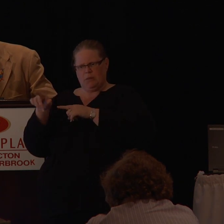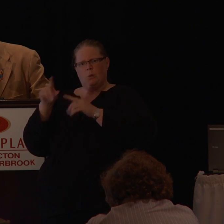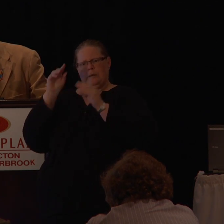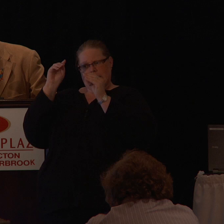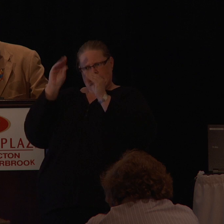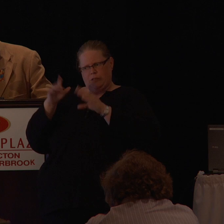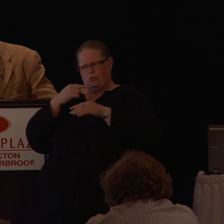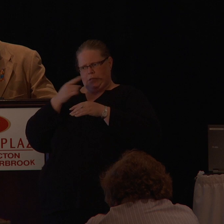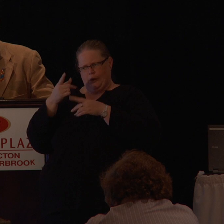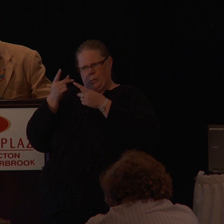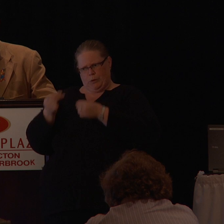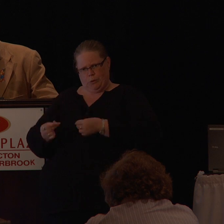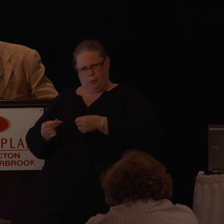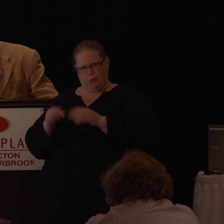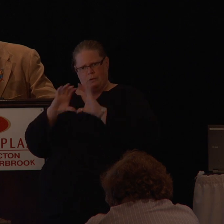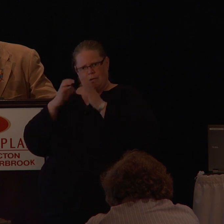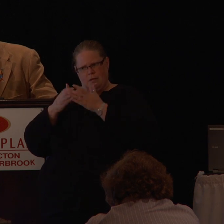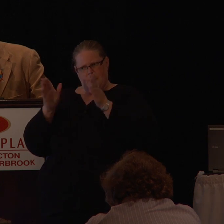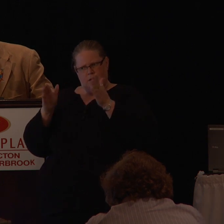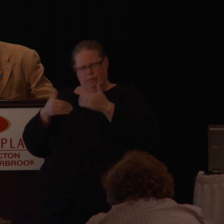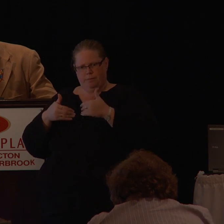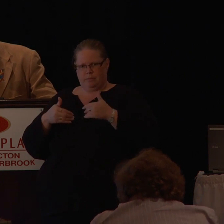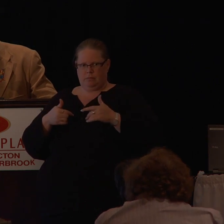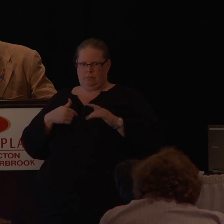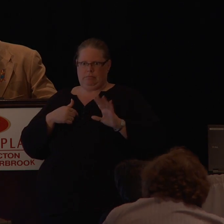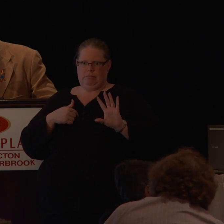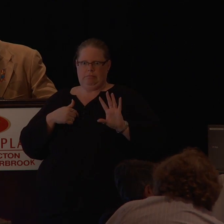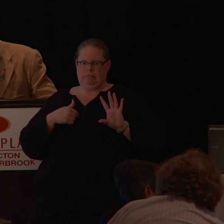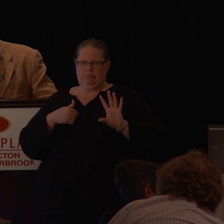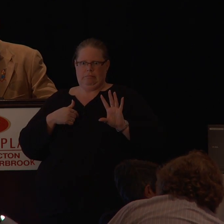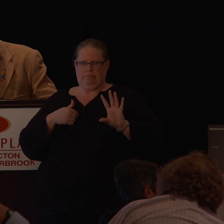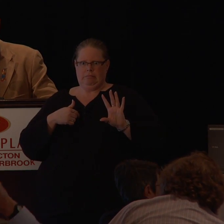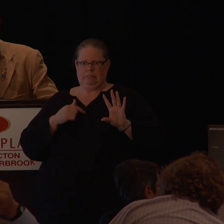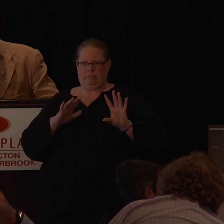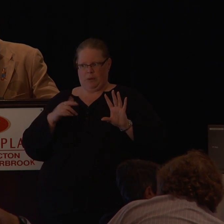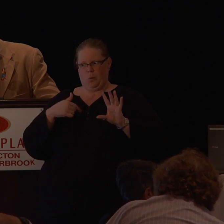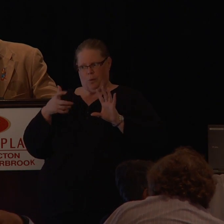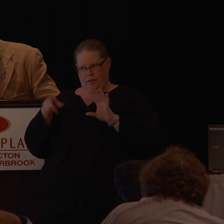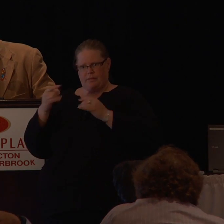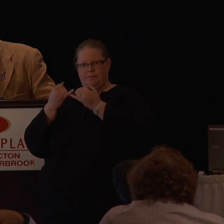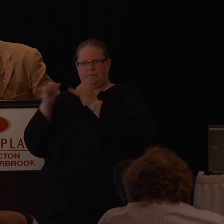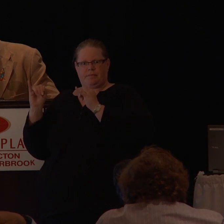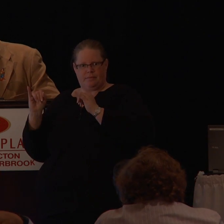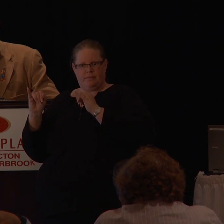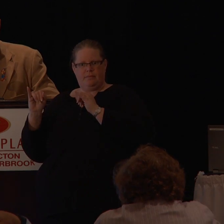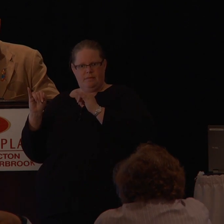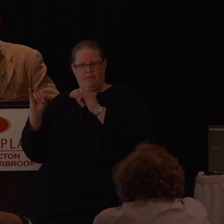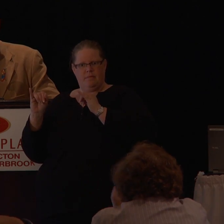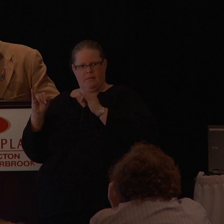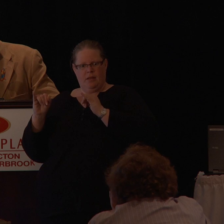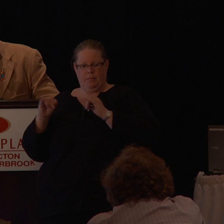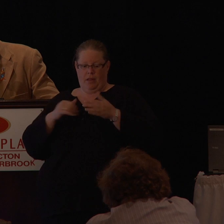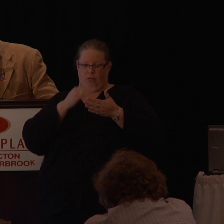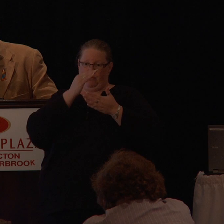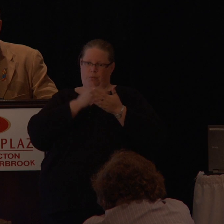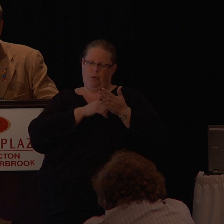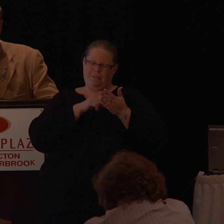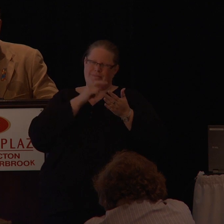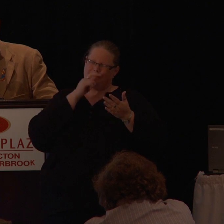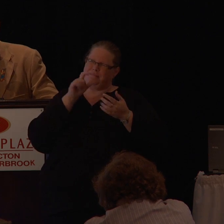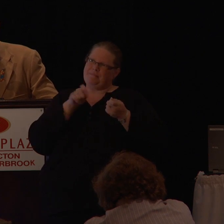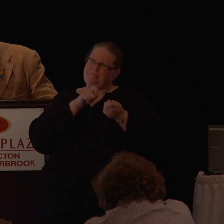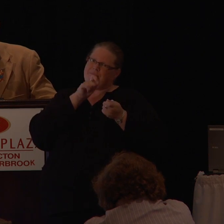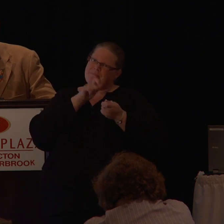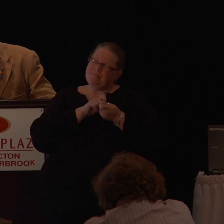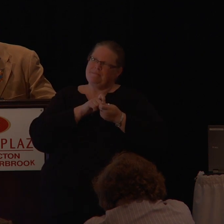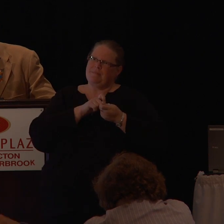teacher, and it's the classroom teacher. It's the mainstream classroom teacher. There's nothing specific per se, but most of what I